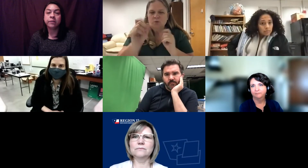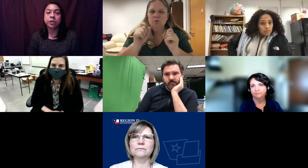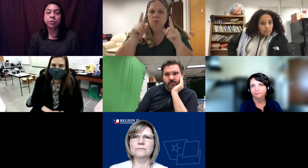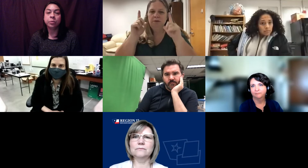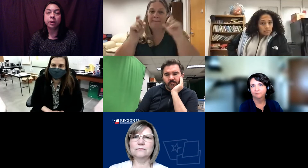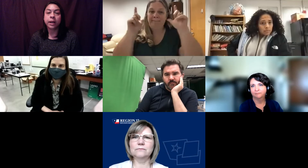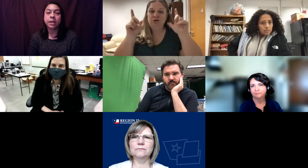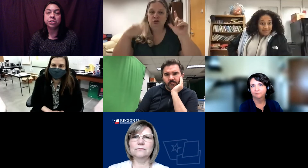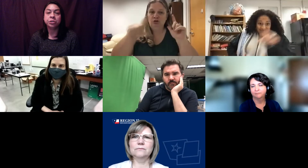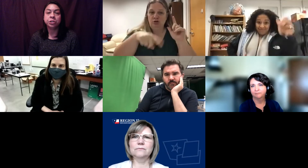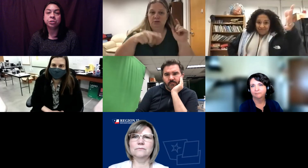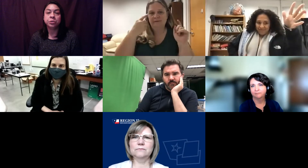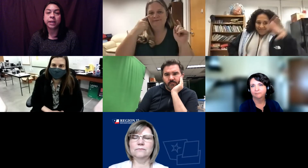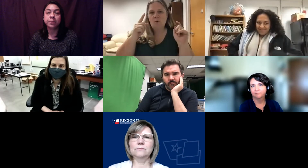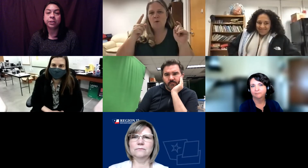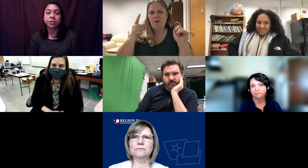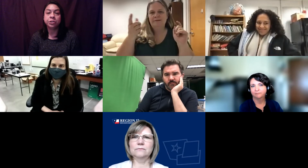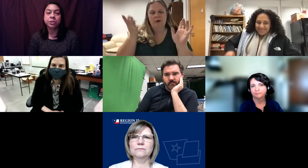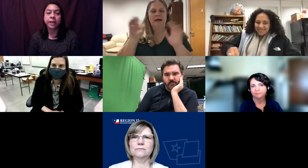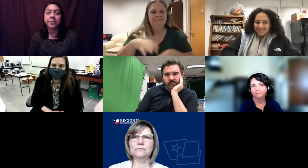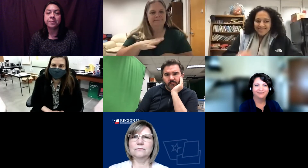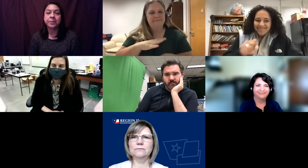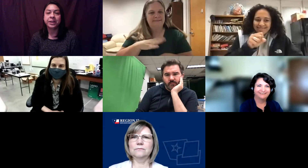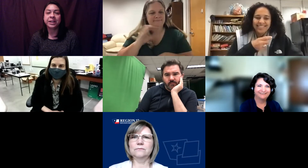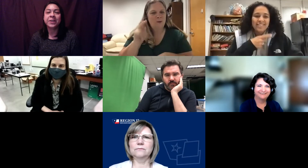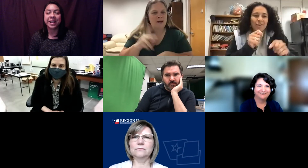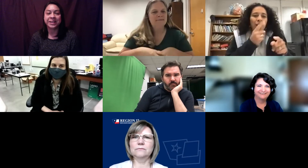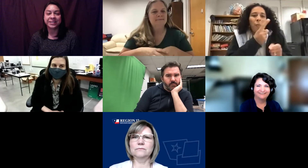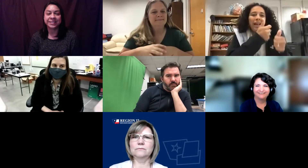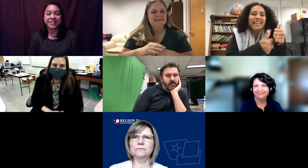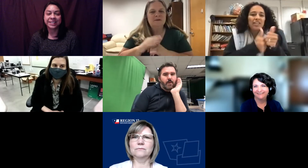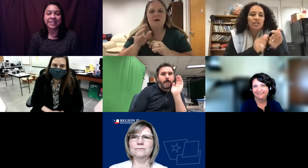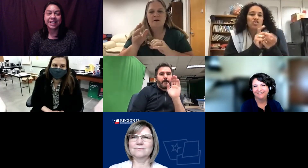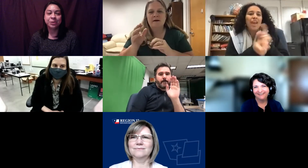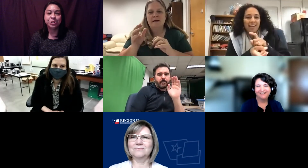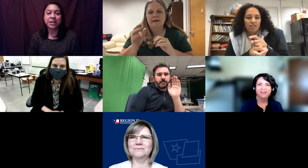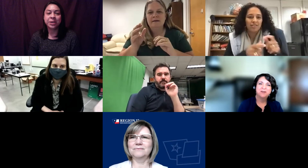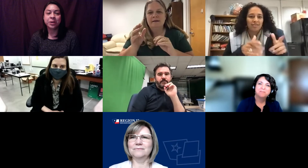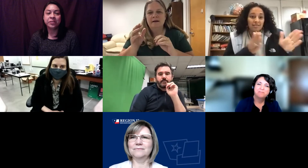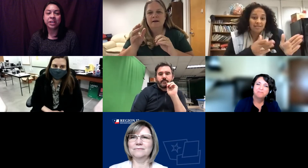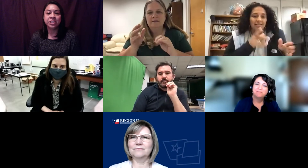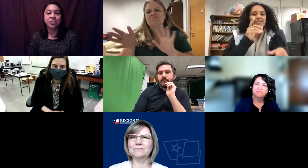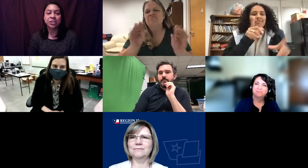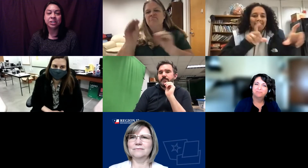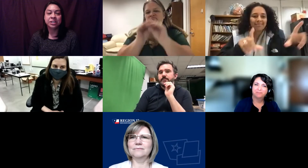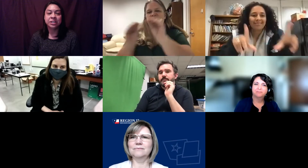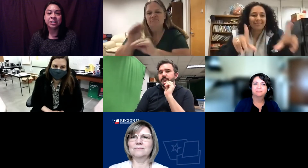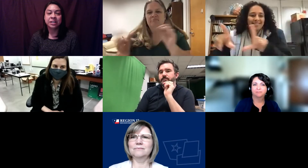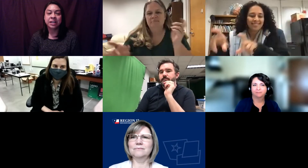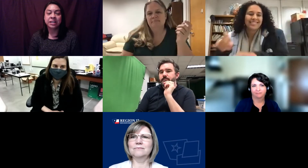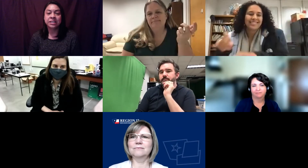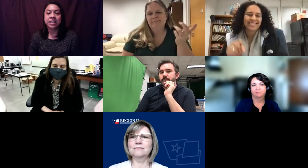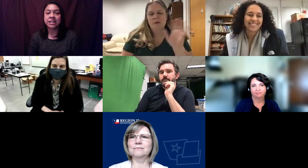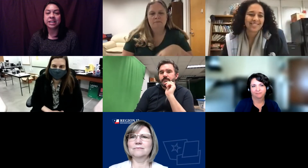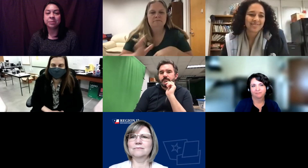Donna, if you can remember, I asked you to take a picture. Yeah, I already did. Okay. I was trying to get one of each